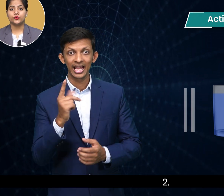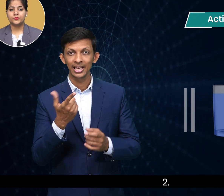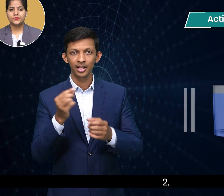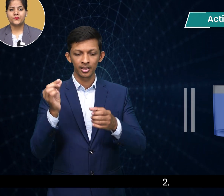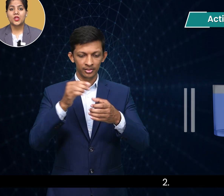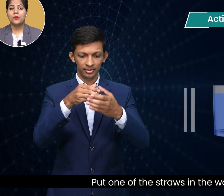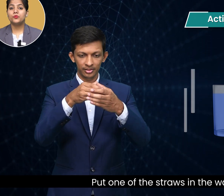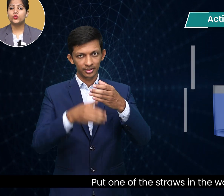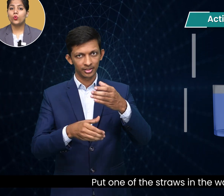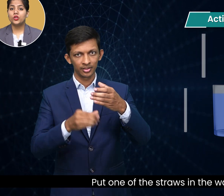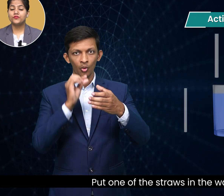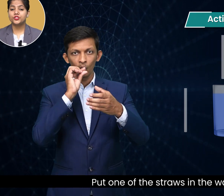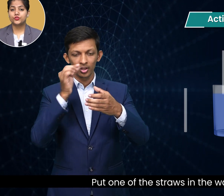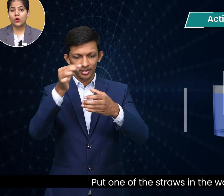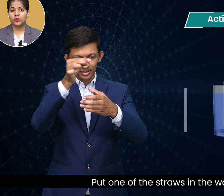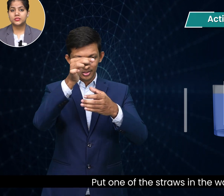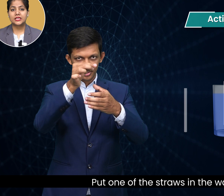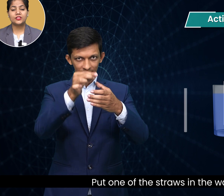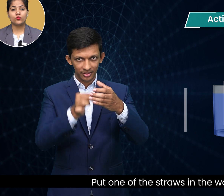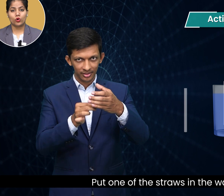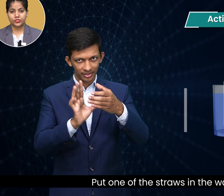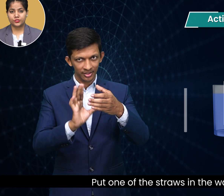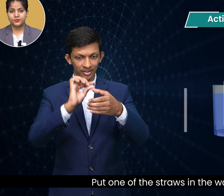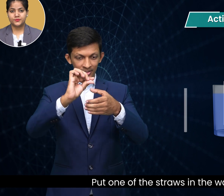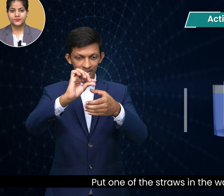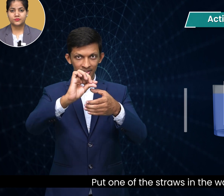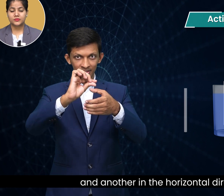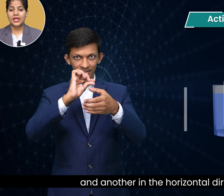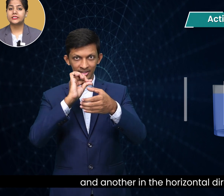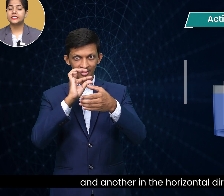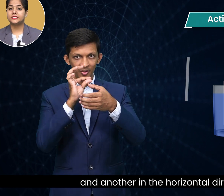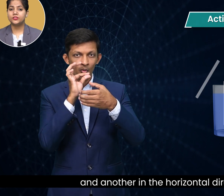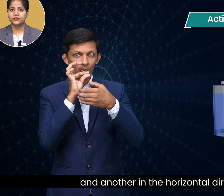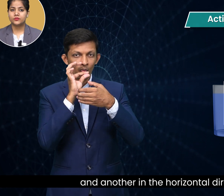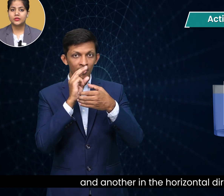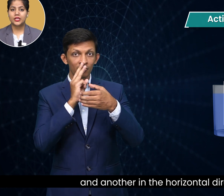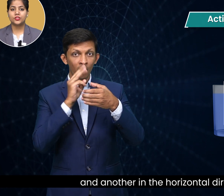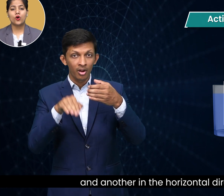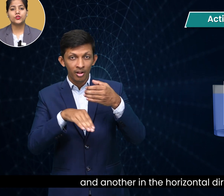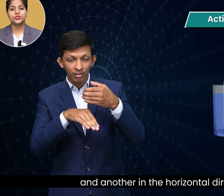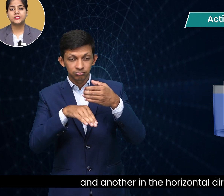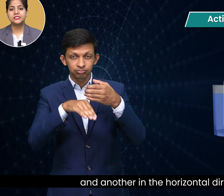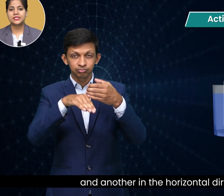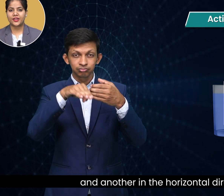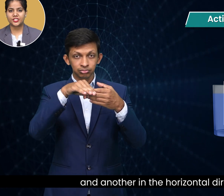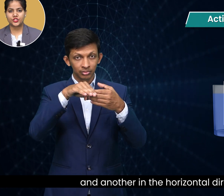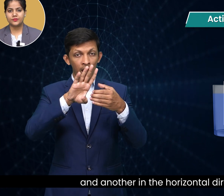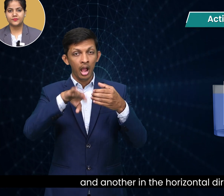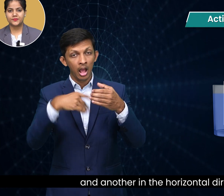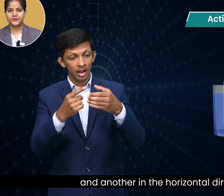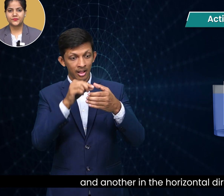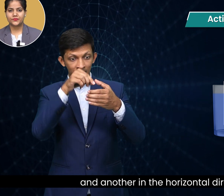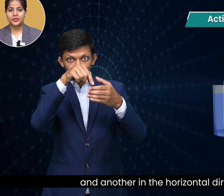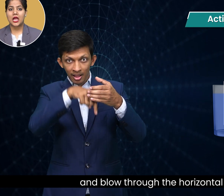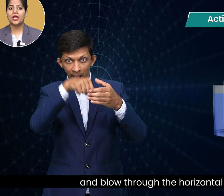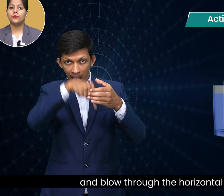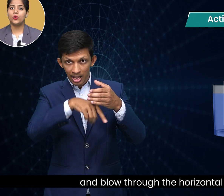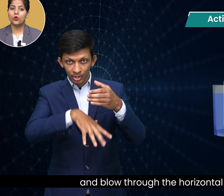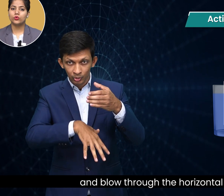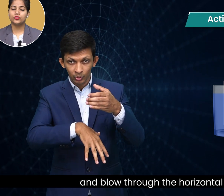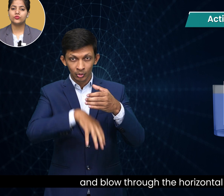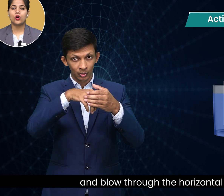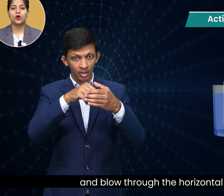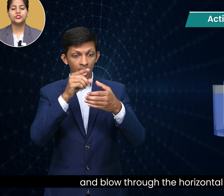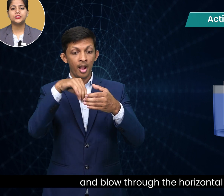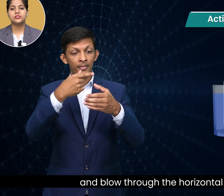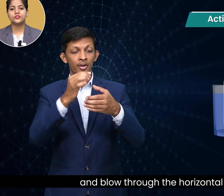Number 2. Put one of the straws in the water and another in the horizontal direction and